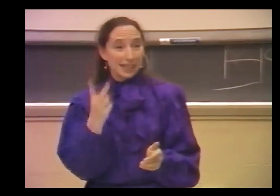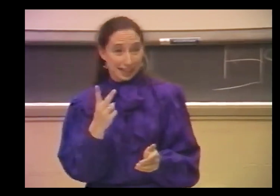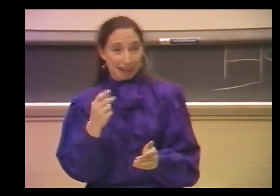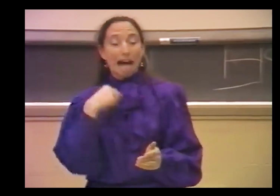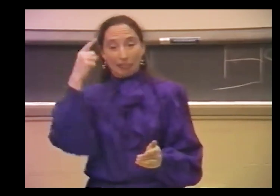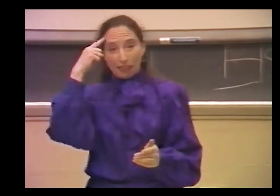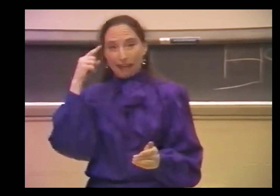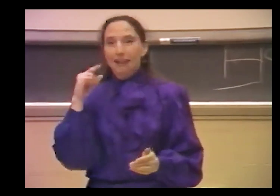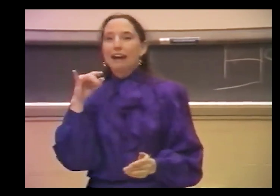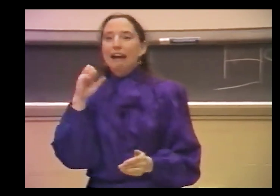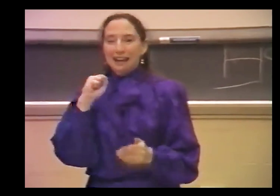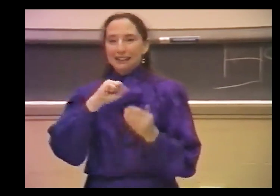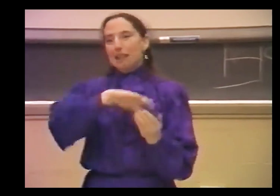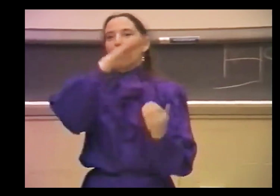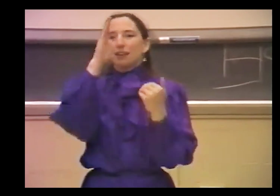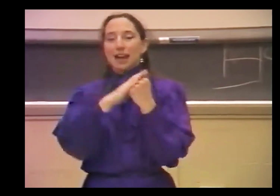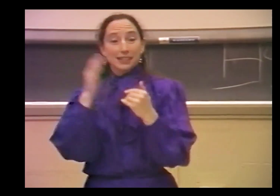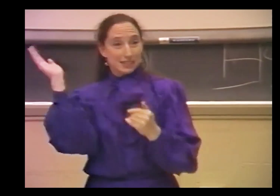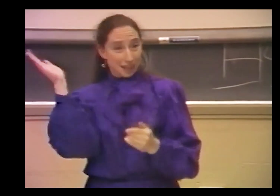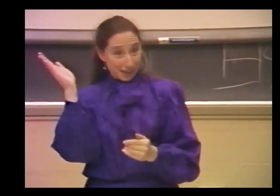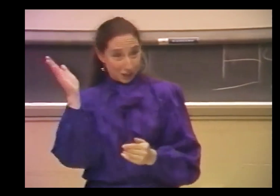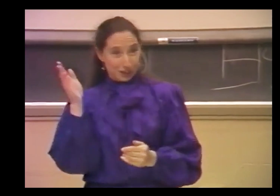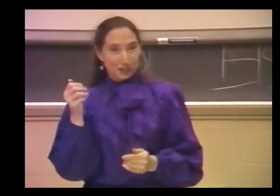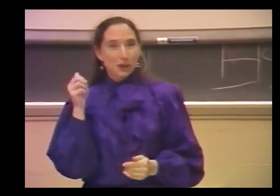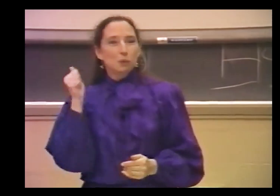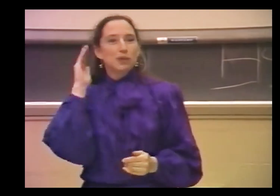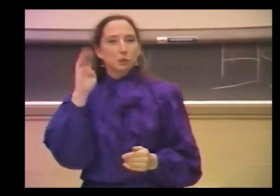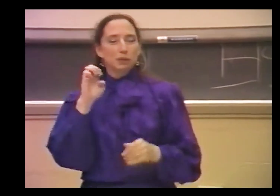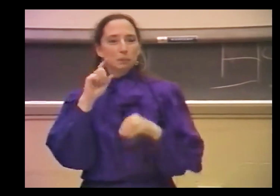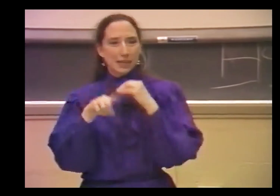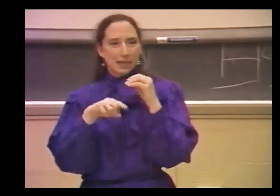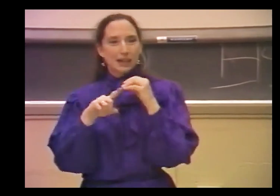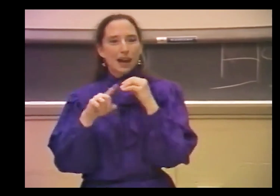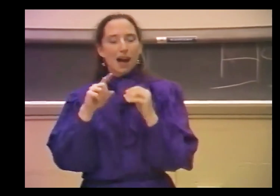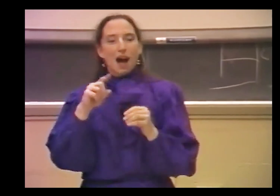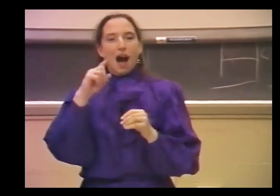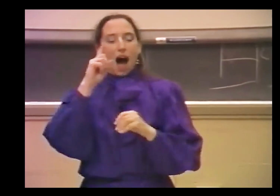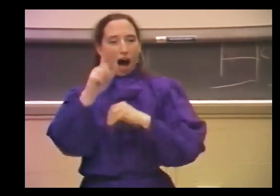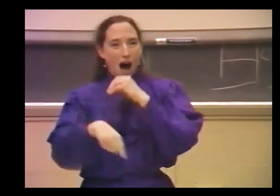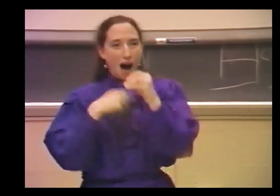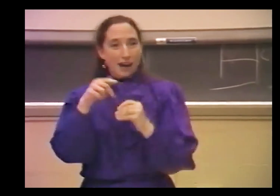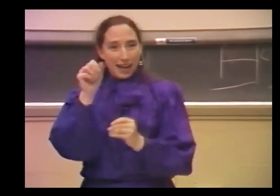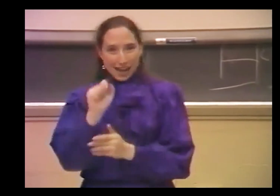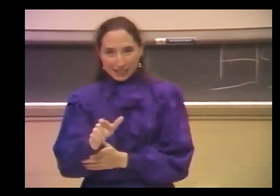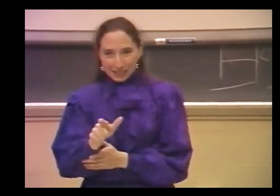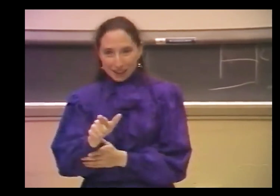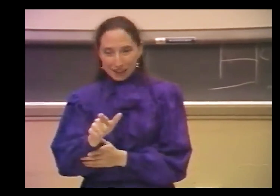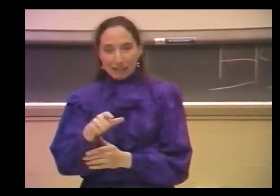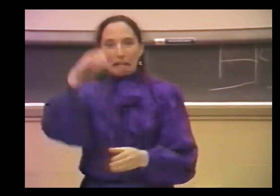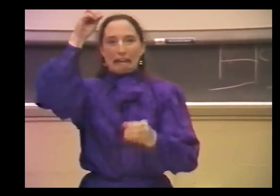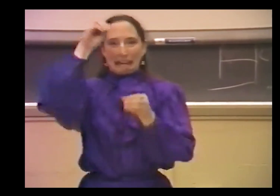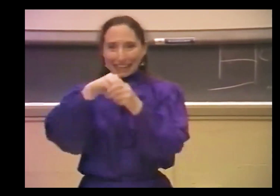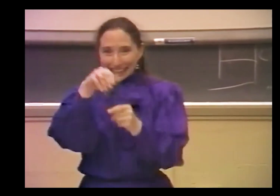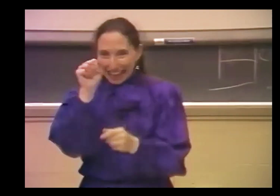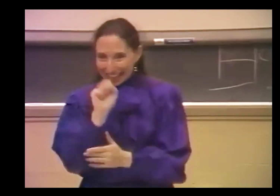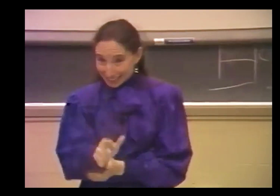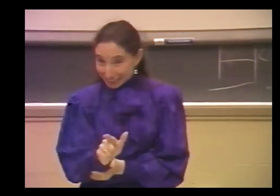see, I think, is the next lecture, which will be on ASL, in